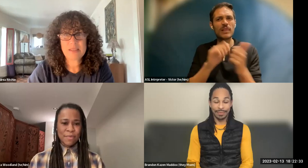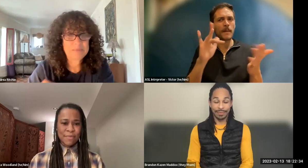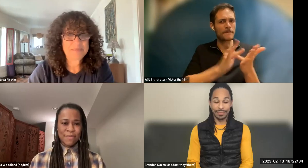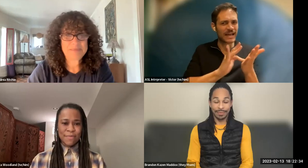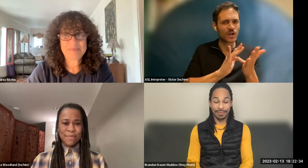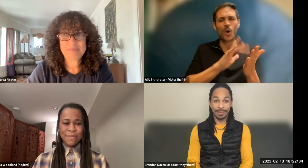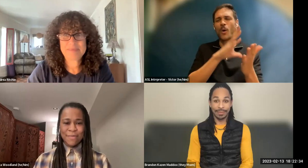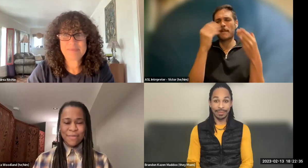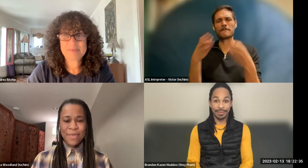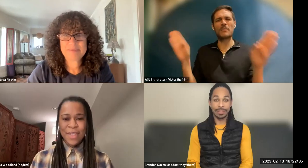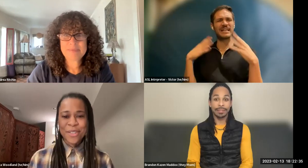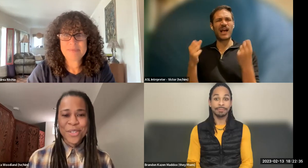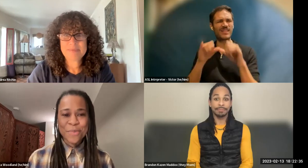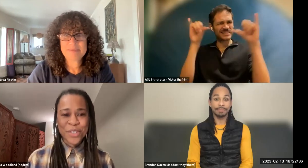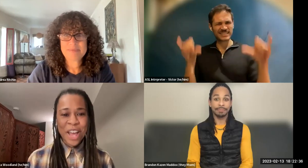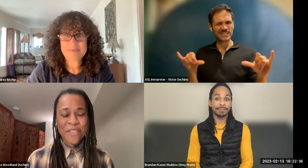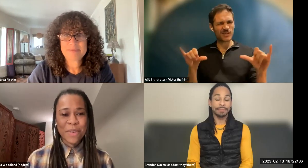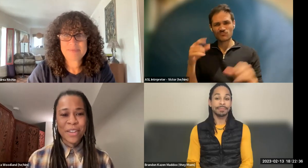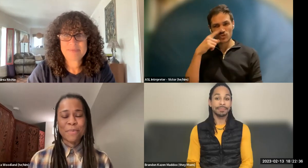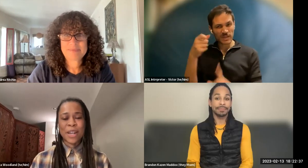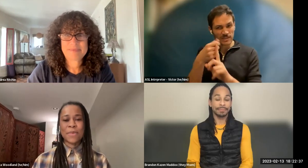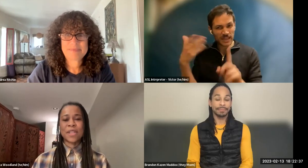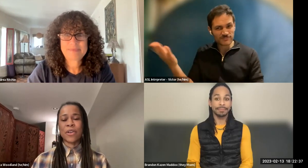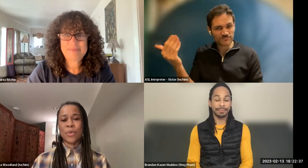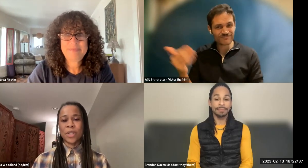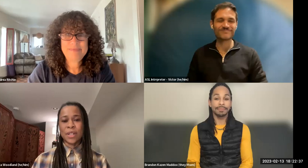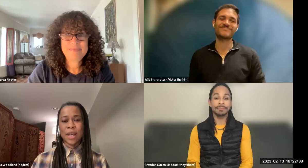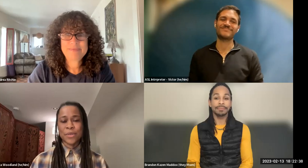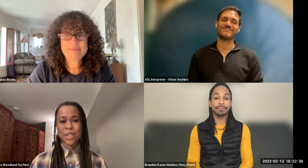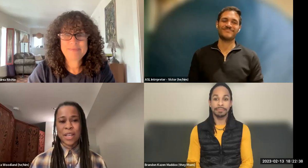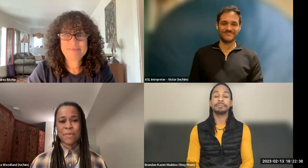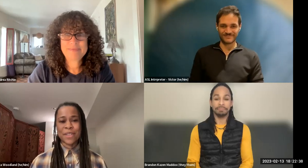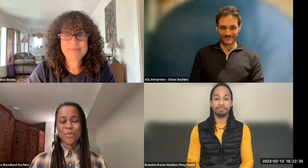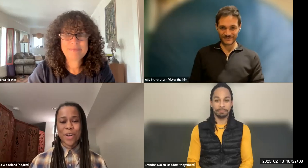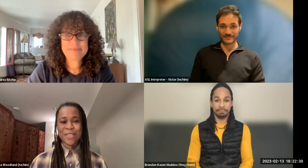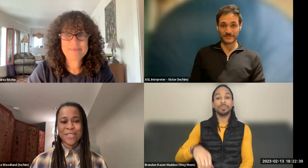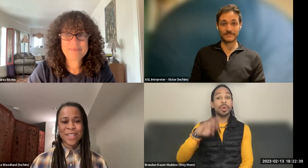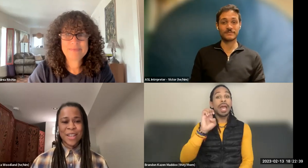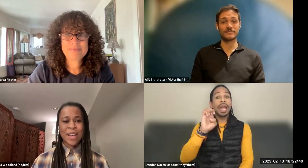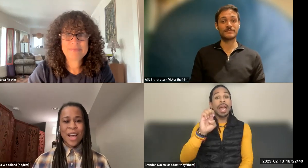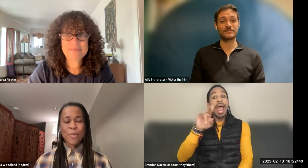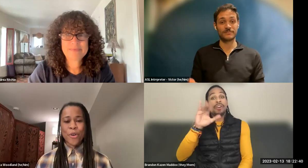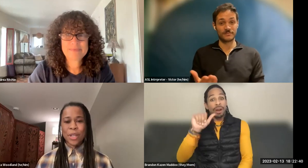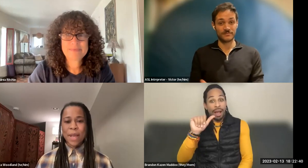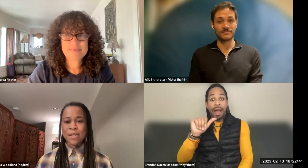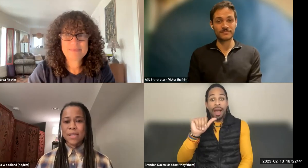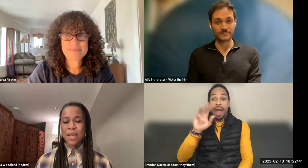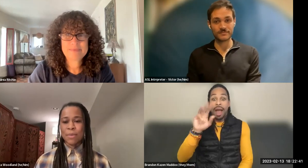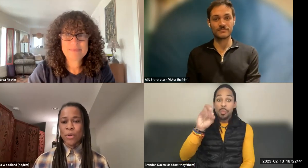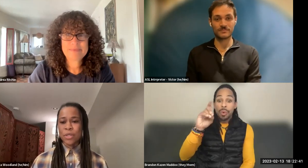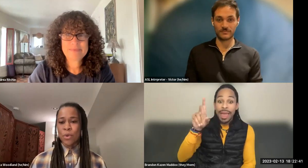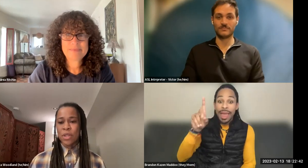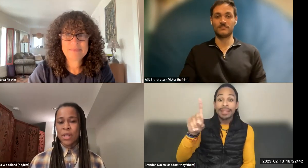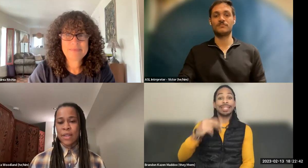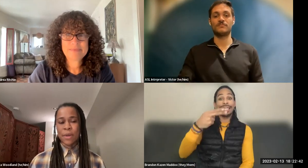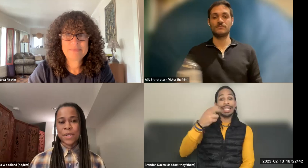system? Thank you so much for having me here. My name is Erica Woodland. I use he, him, his pronouns. I'm currently based